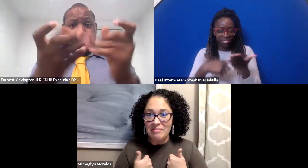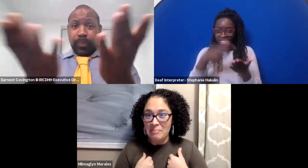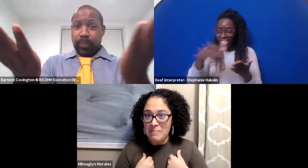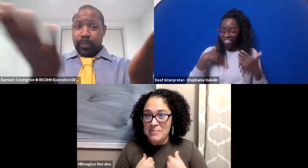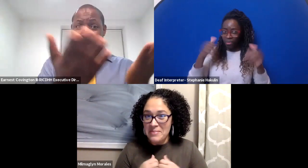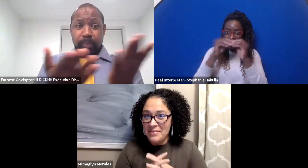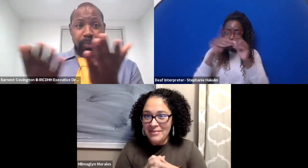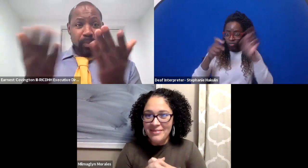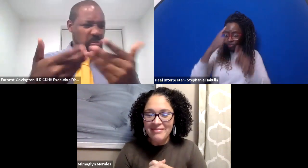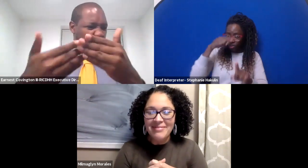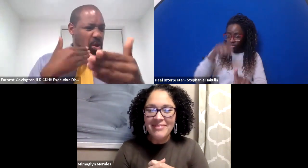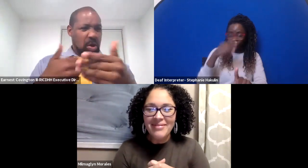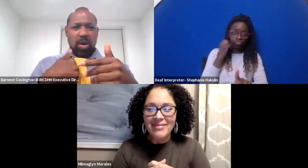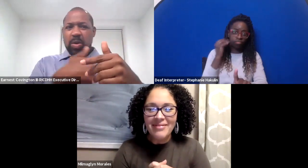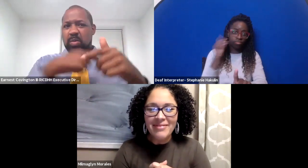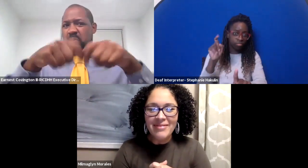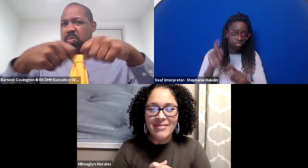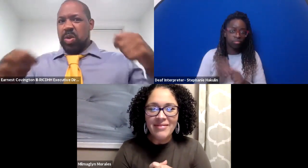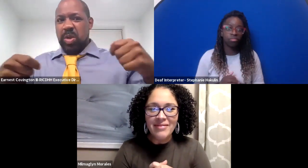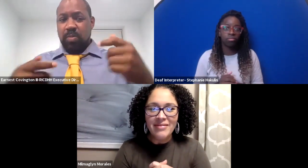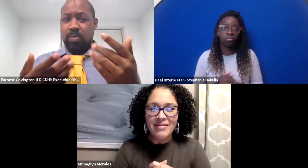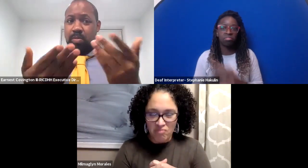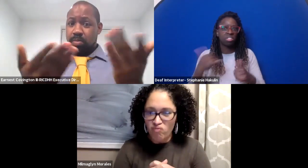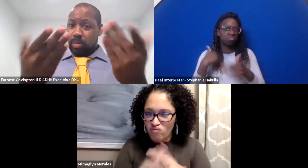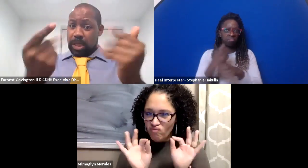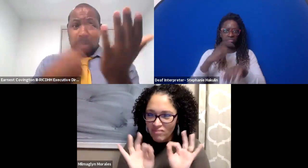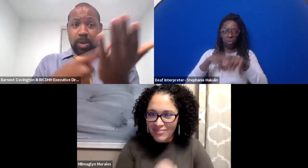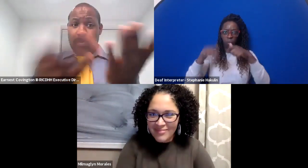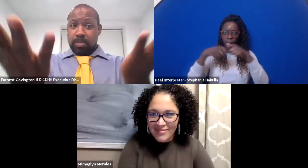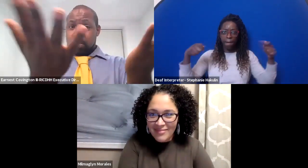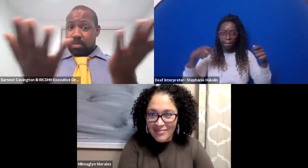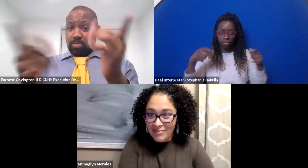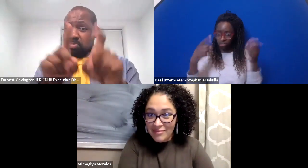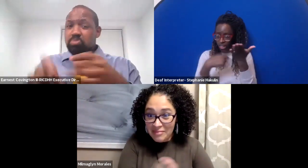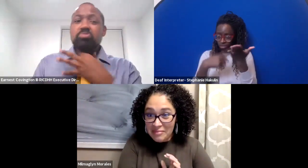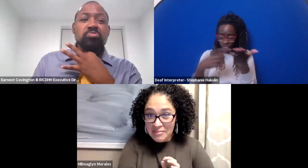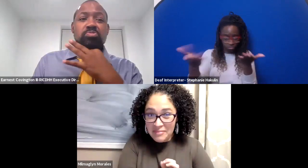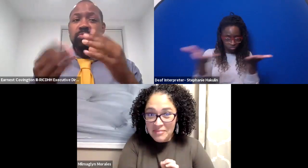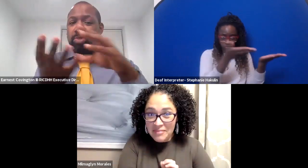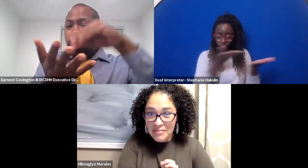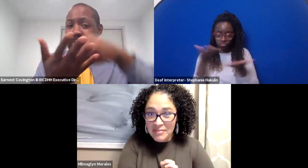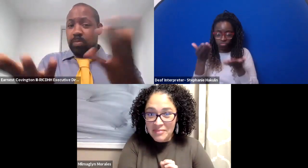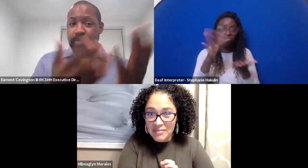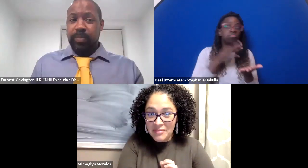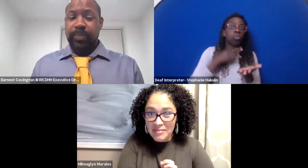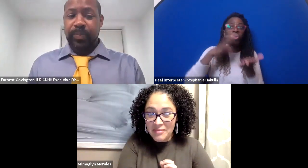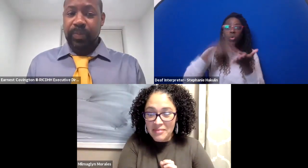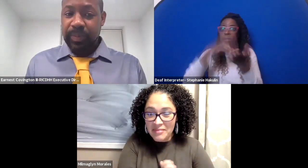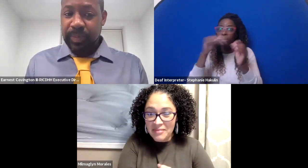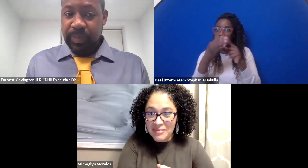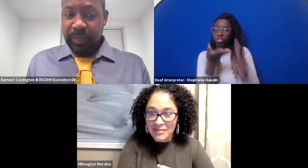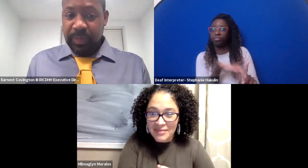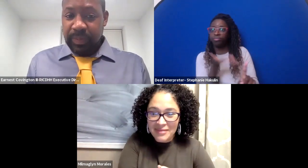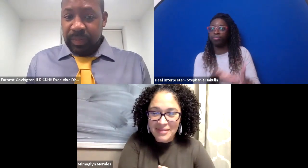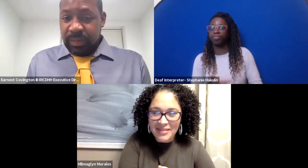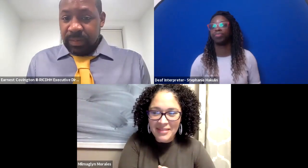much, Mil Maglin. Do folks have questions before we move on? We're getting a little bit close to the end, but if you have